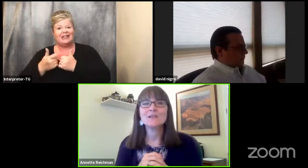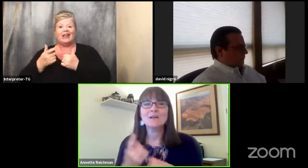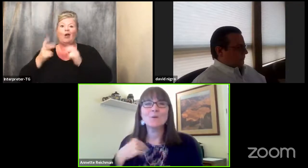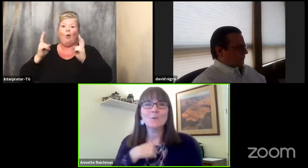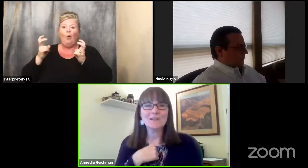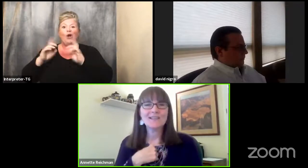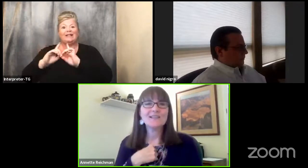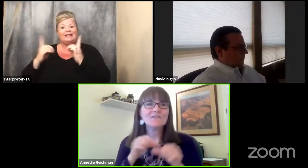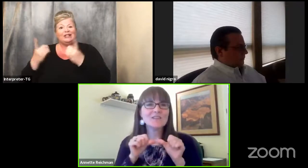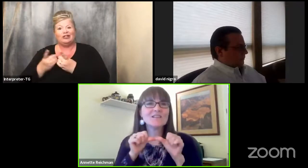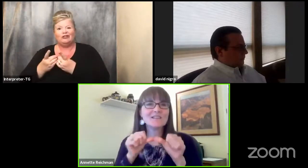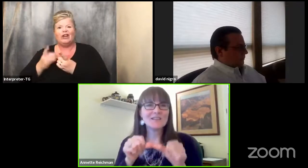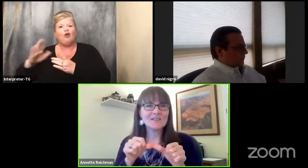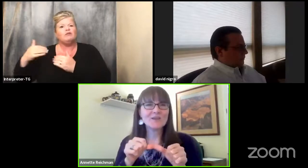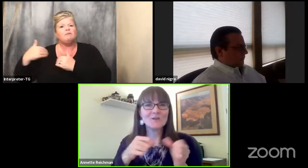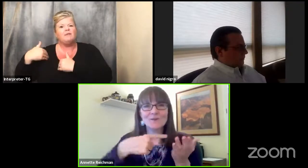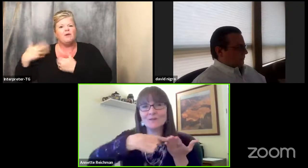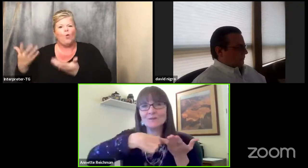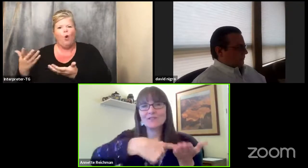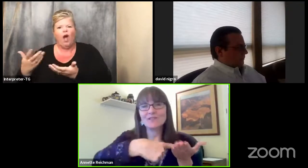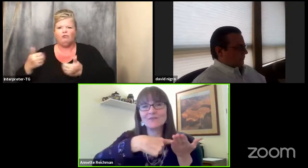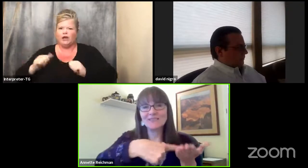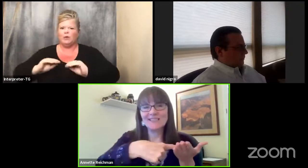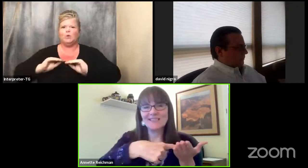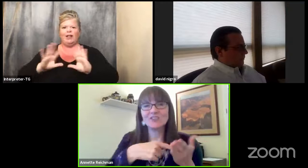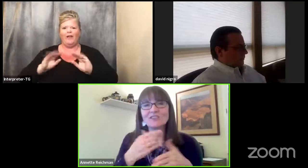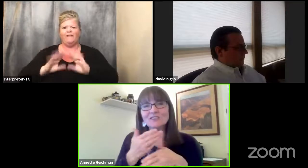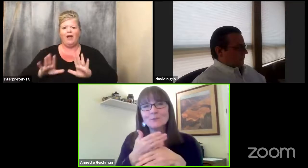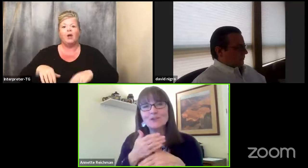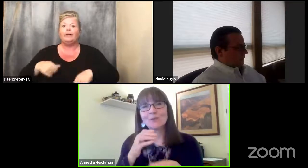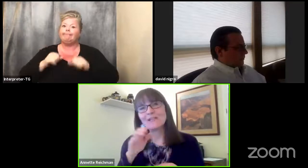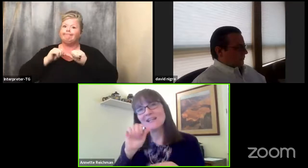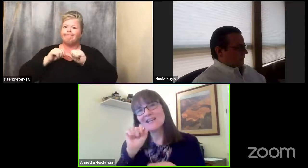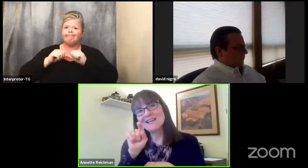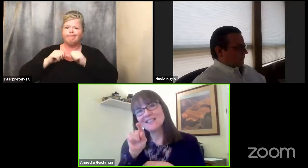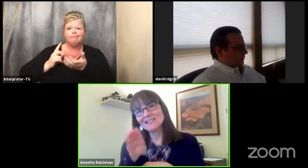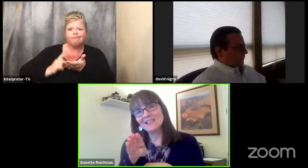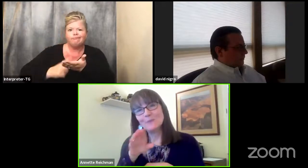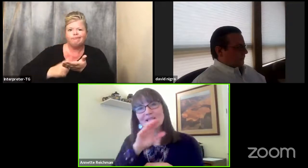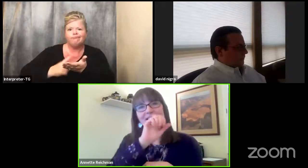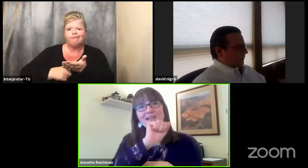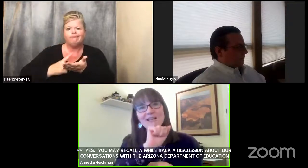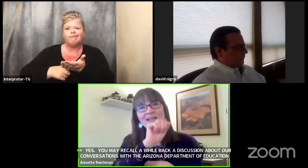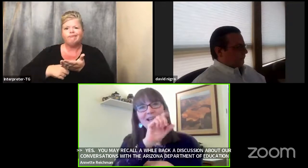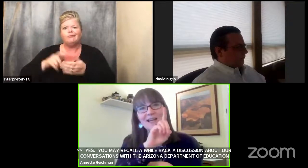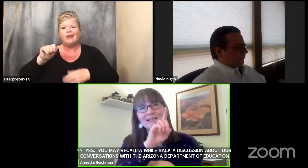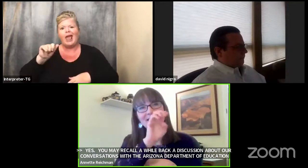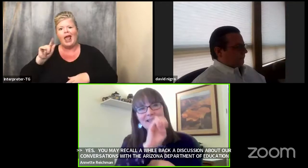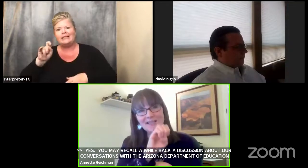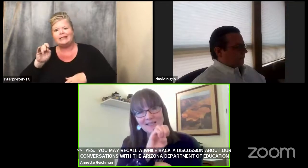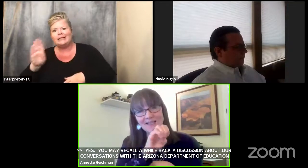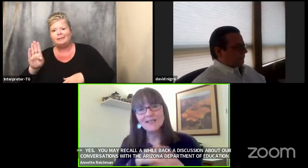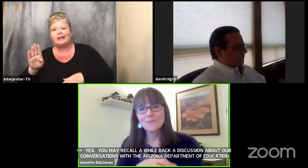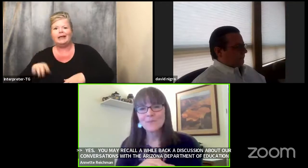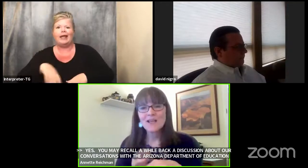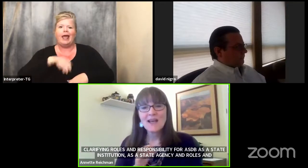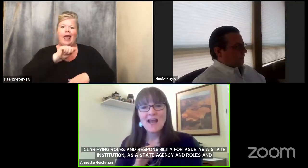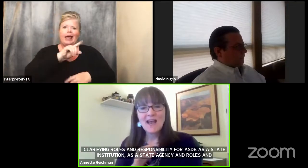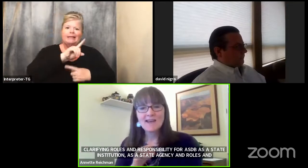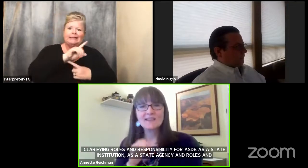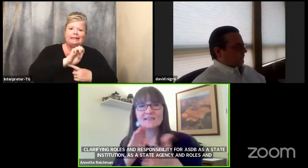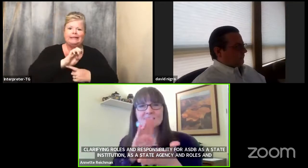residence. We continued those conversations between ASDB and